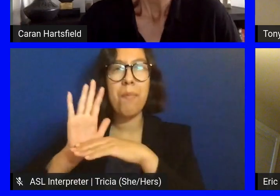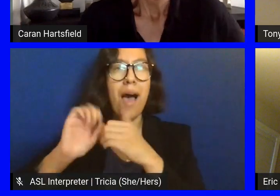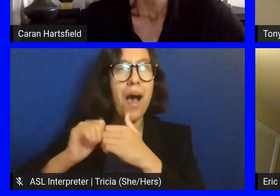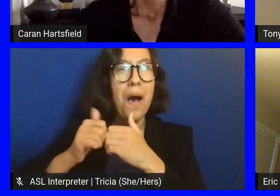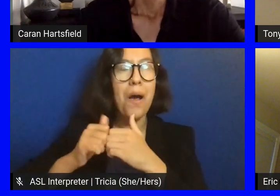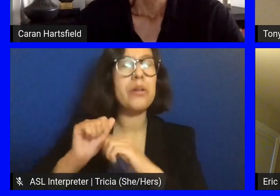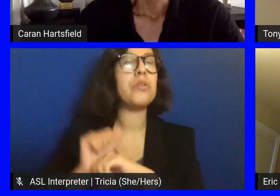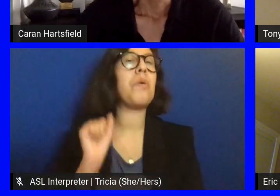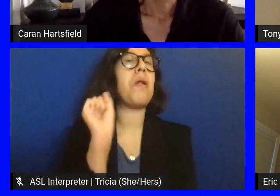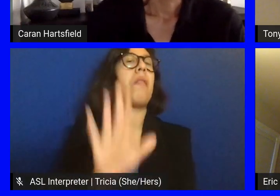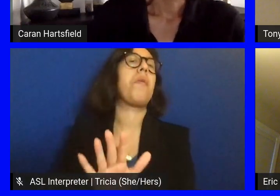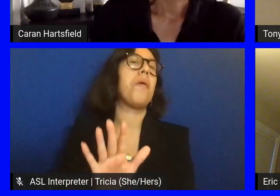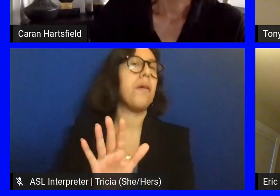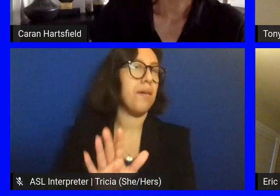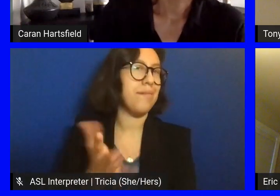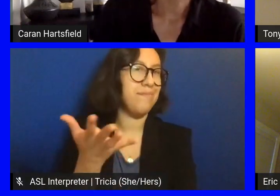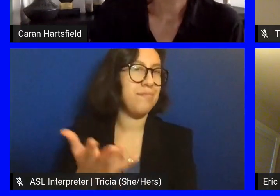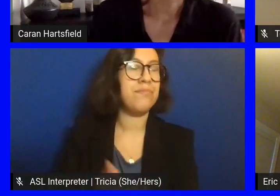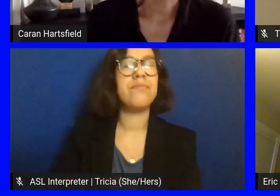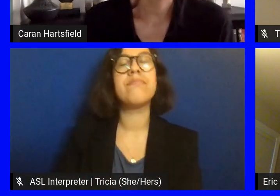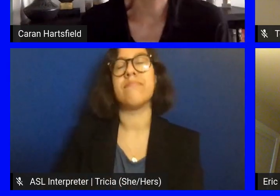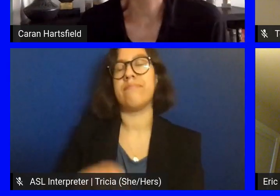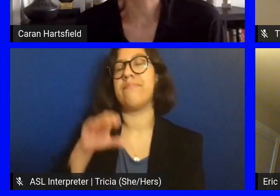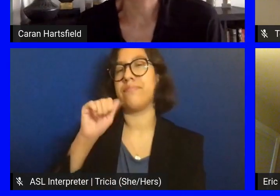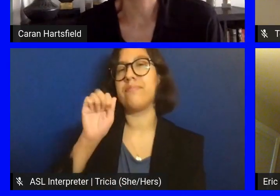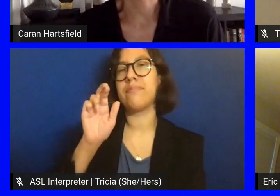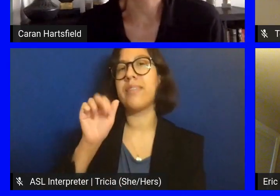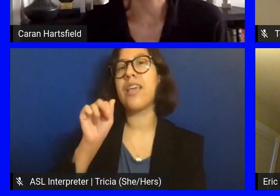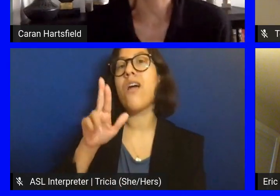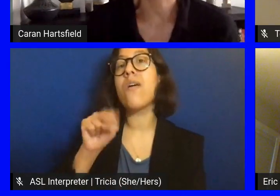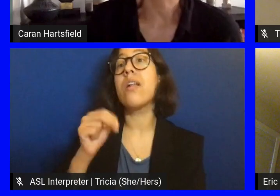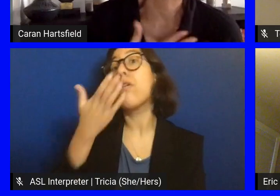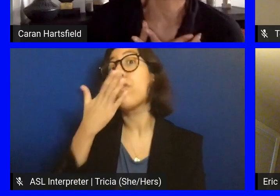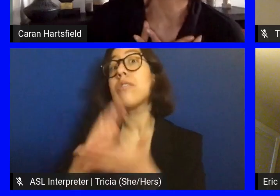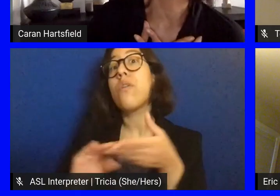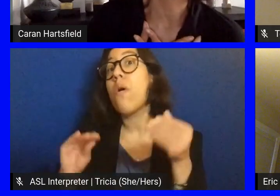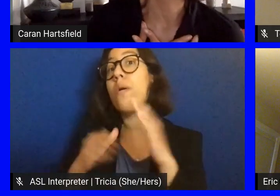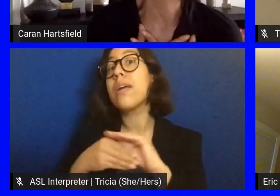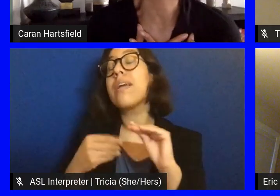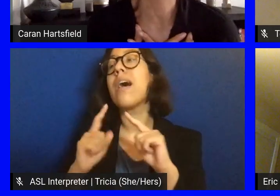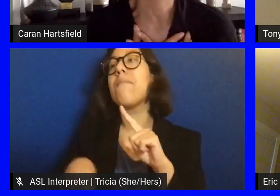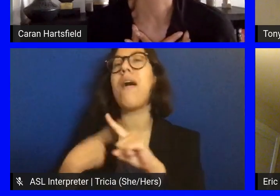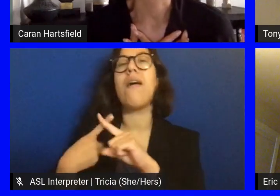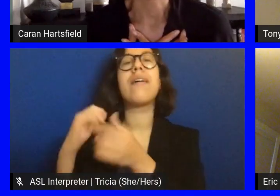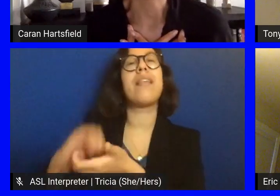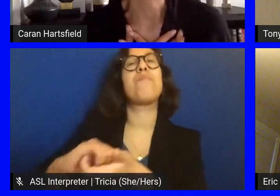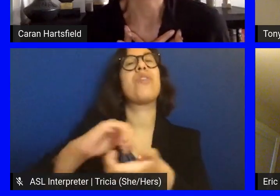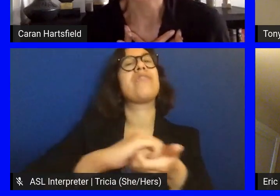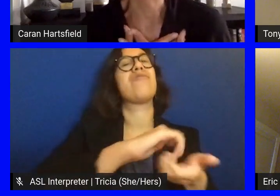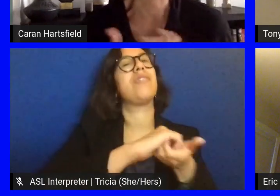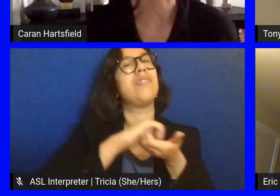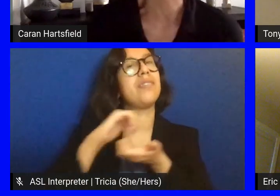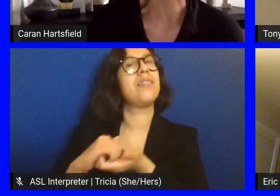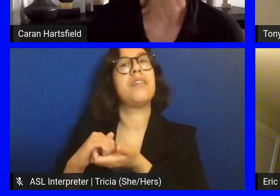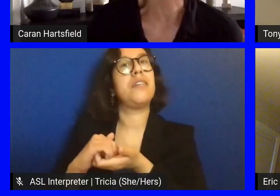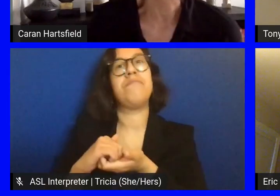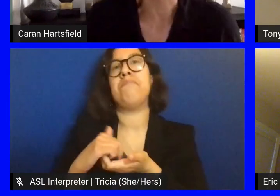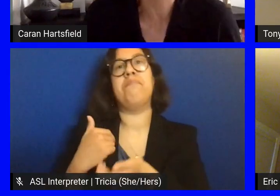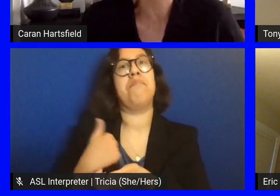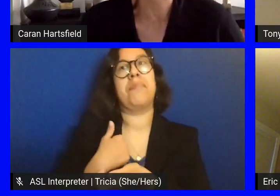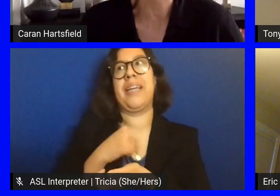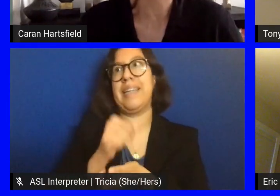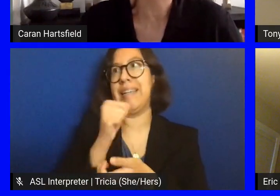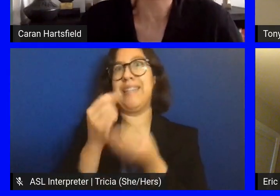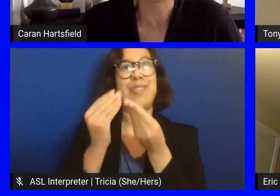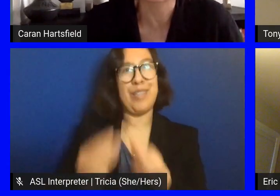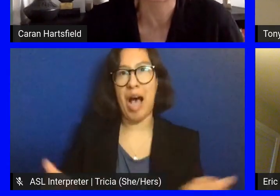throw that out there. Yeah, it's actually a good story about collaboration, because it wasn't, I didn't solve the